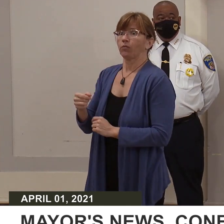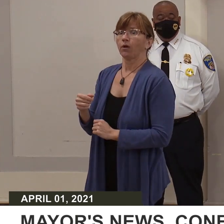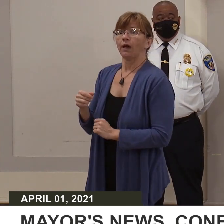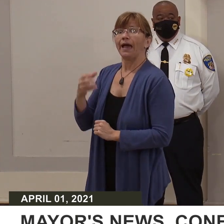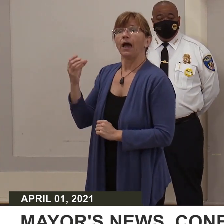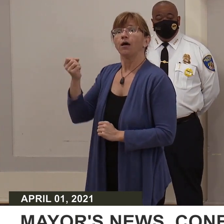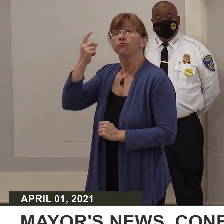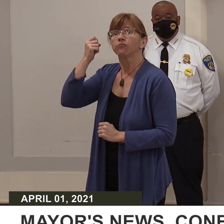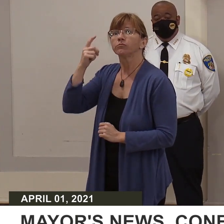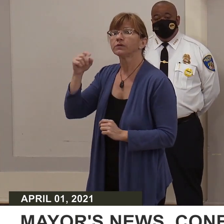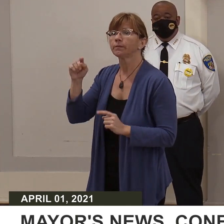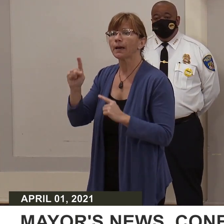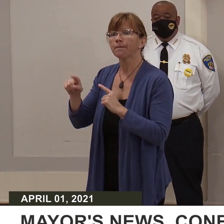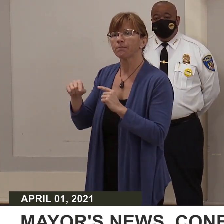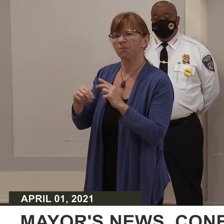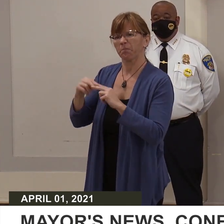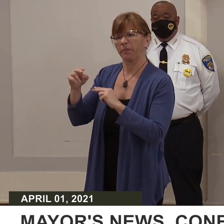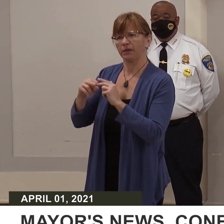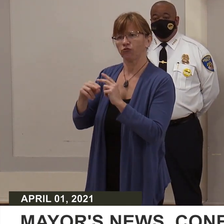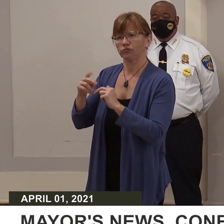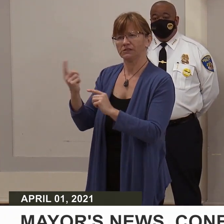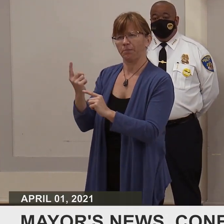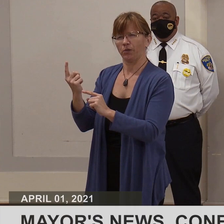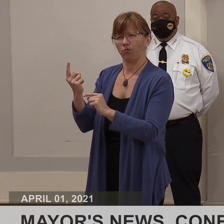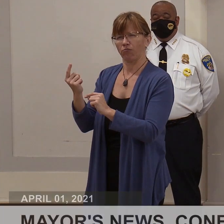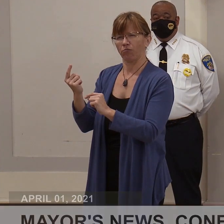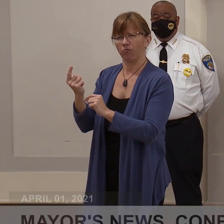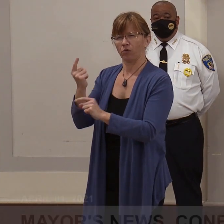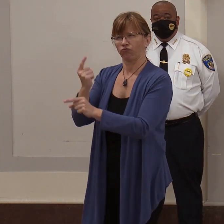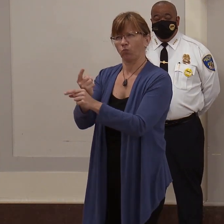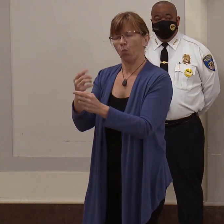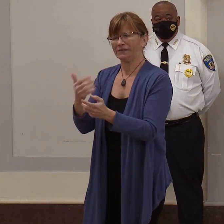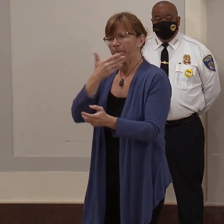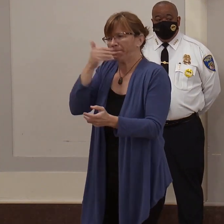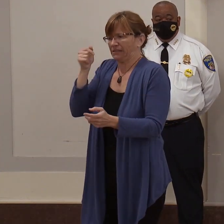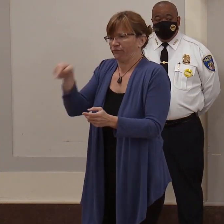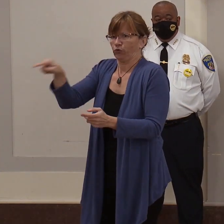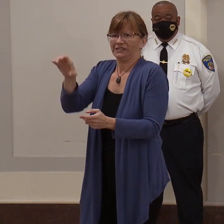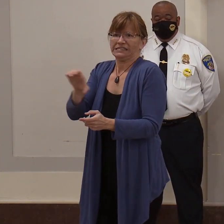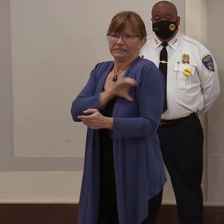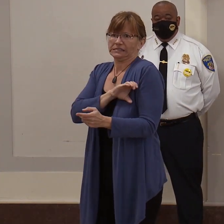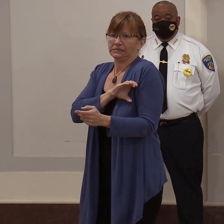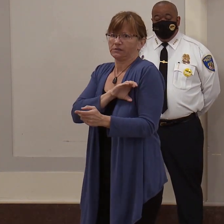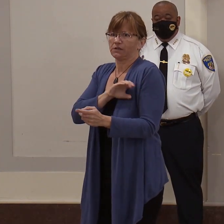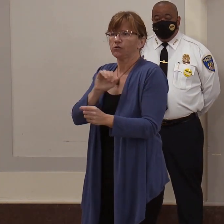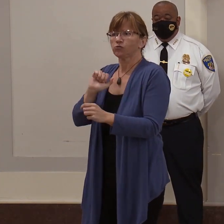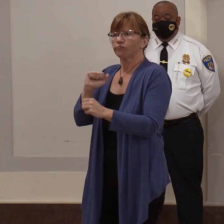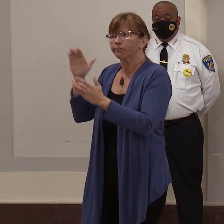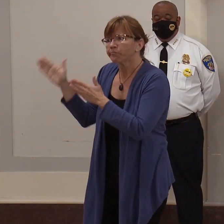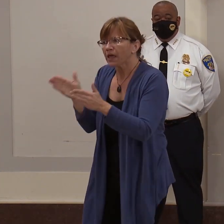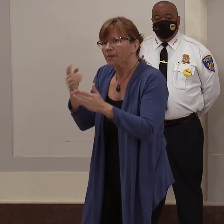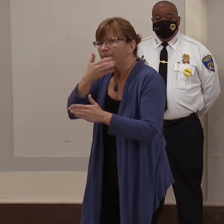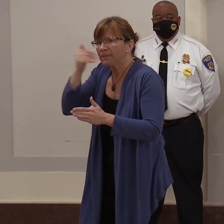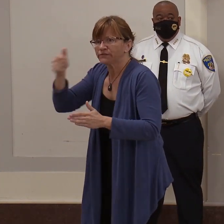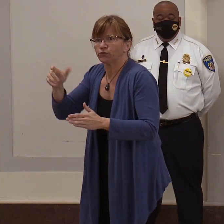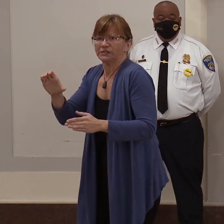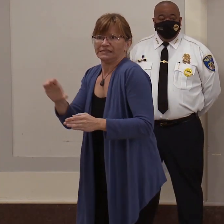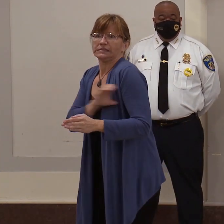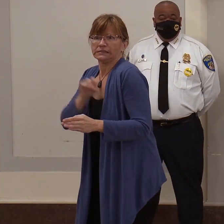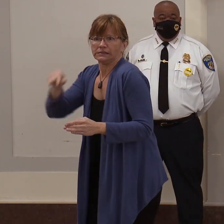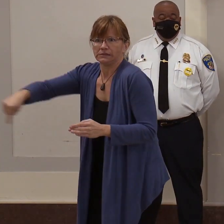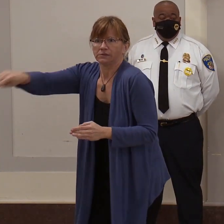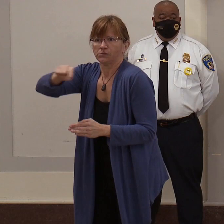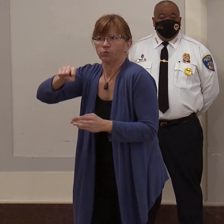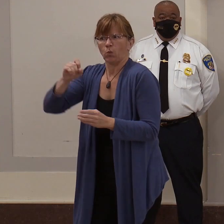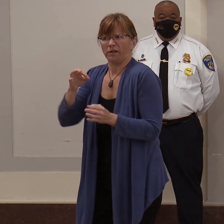our citizens versus getting something out quick. Doing it the right way that will have the impact and have the